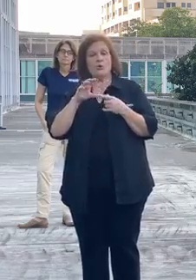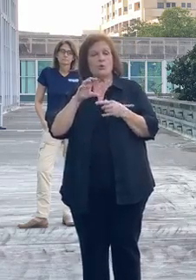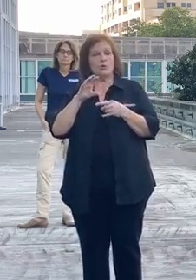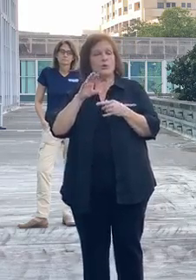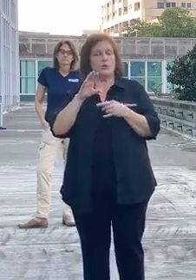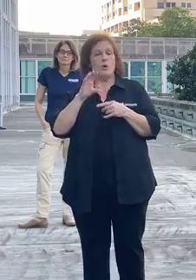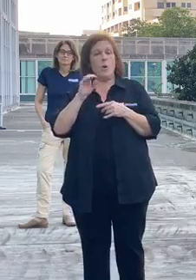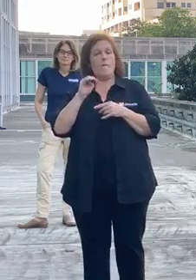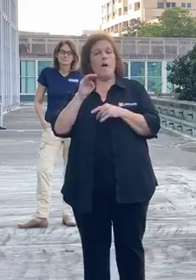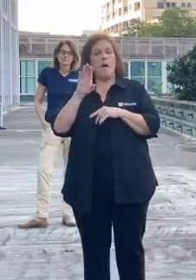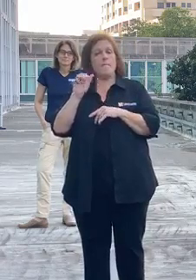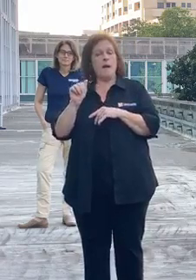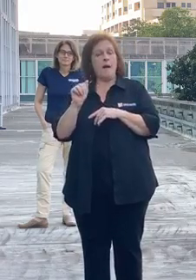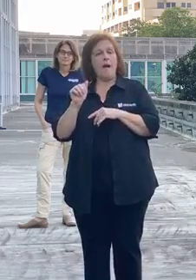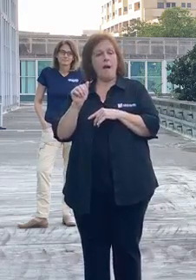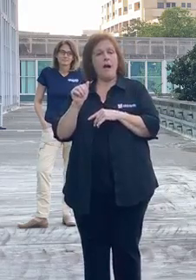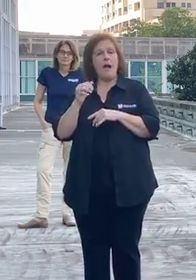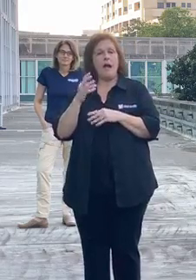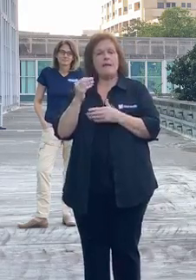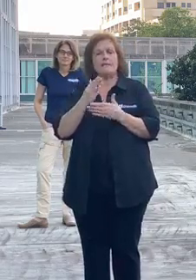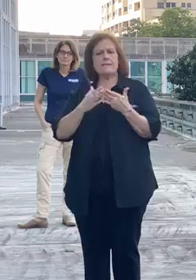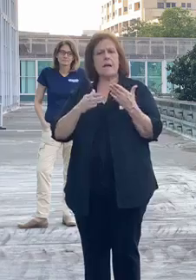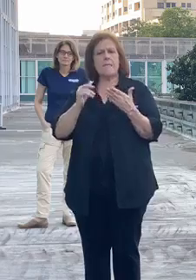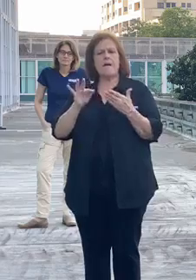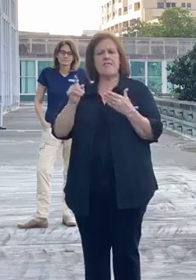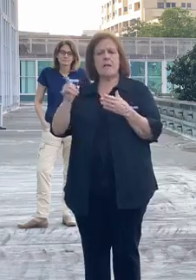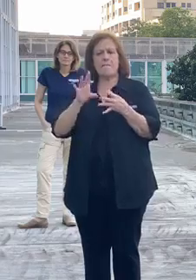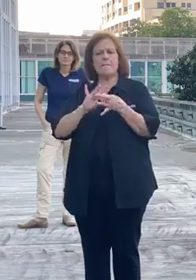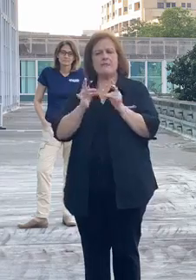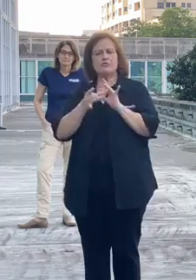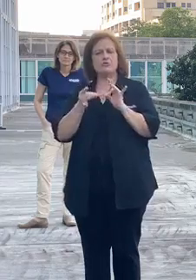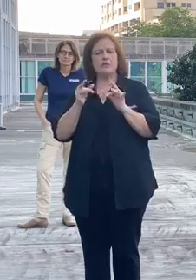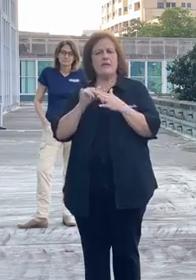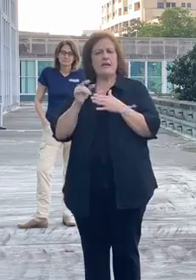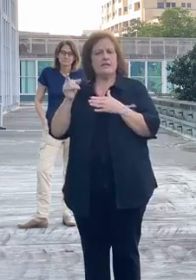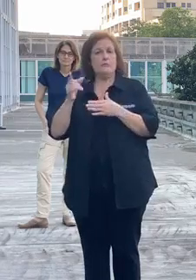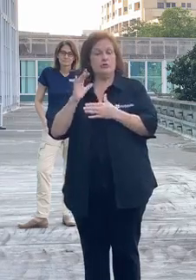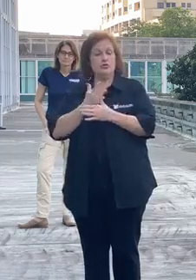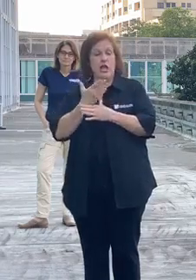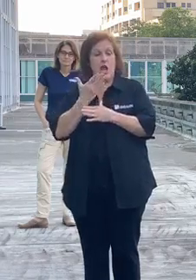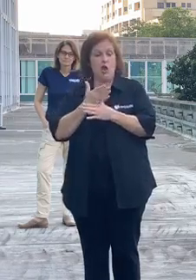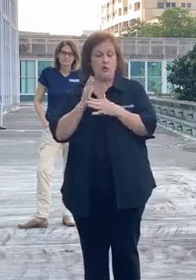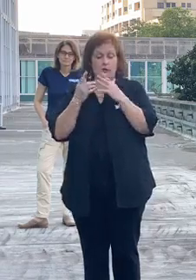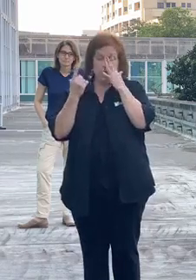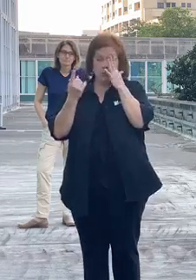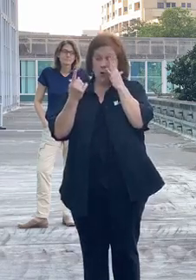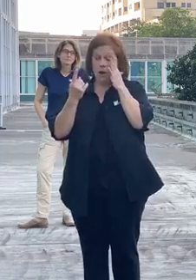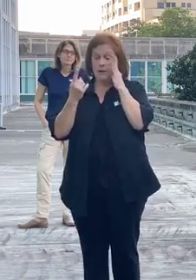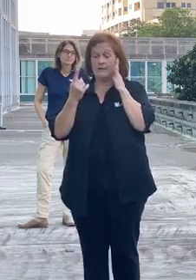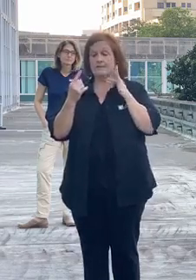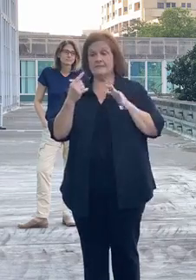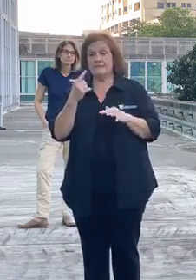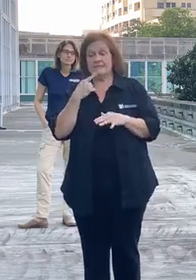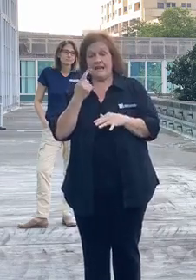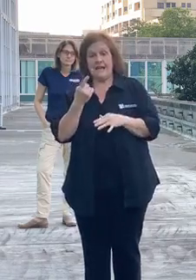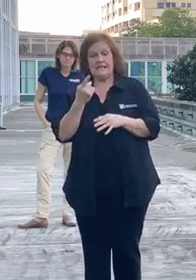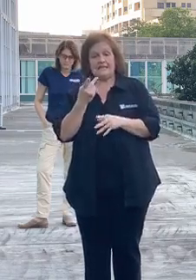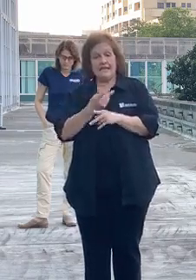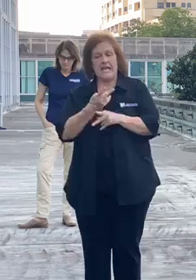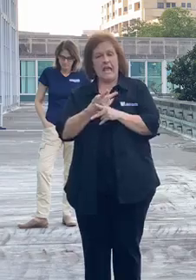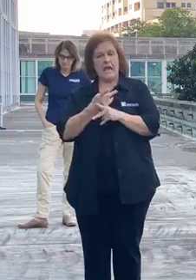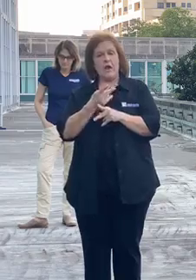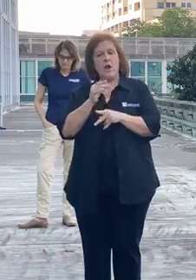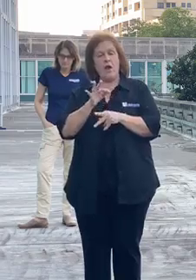and and some of the messages that he was sharing. And one was that take care of your